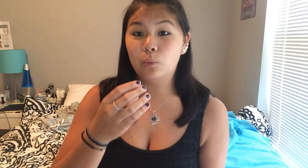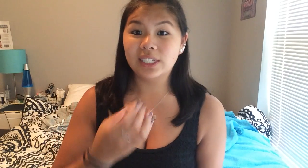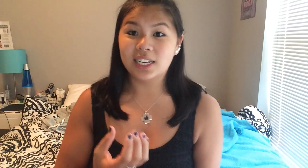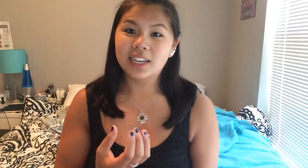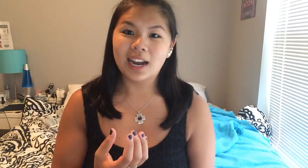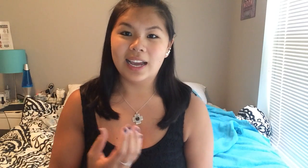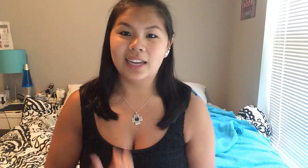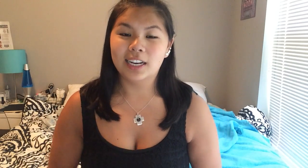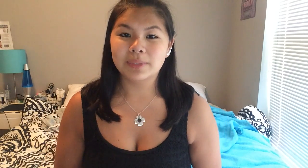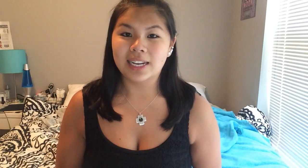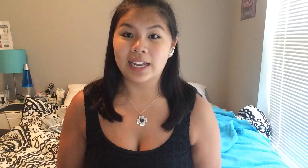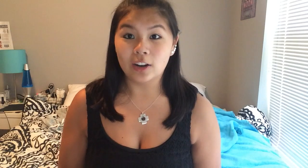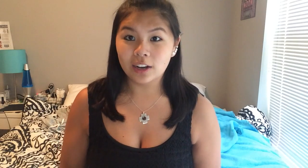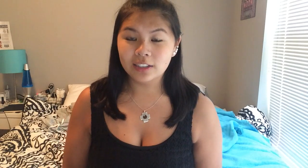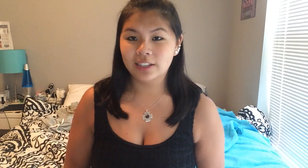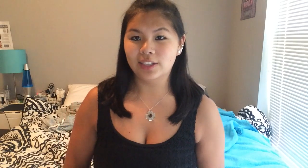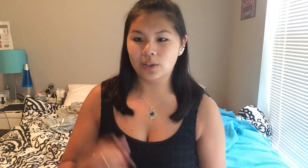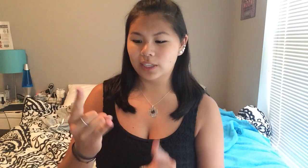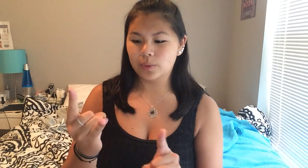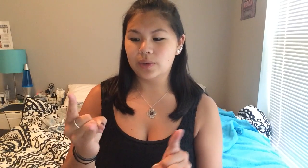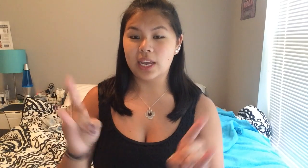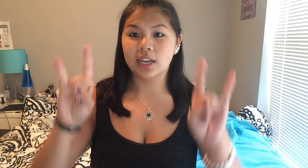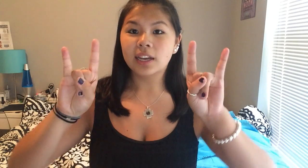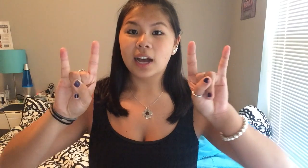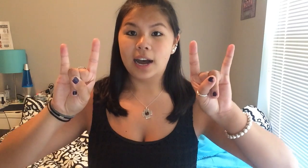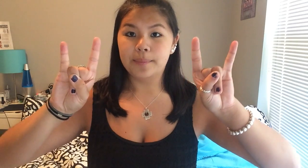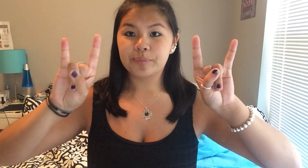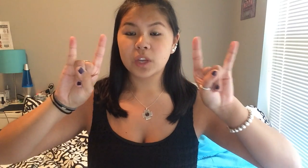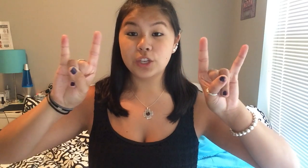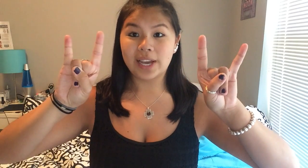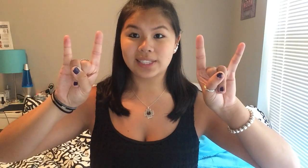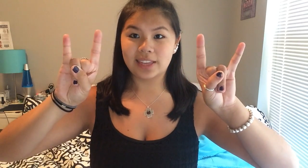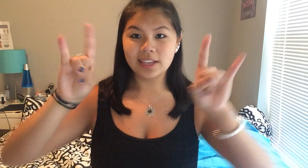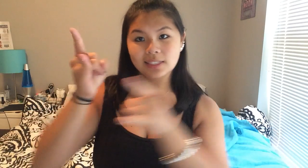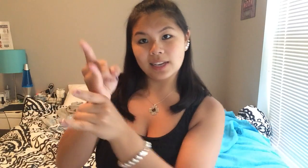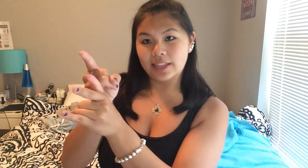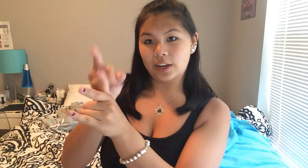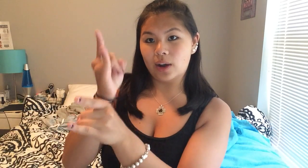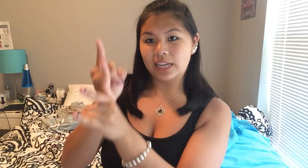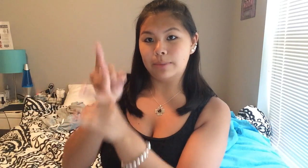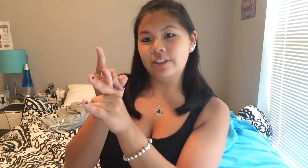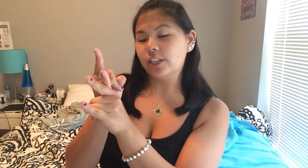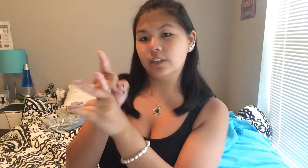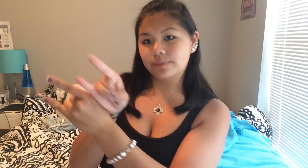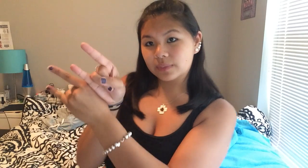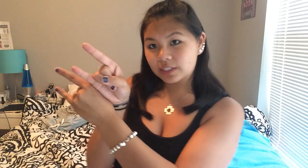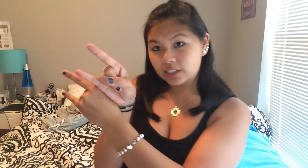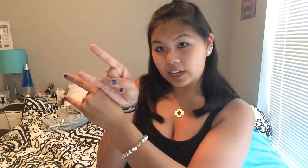Whiskey neat, I ended up signing alcohol, and so that's where you take two hands like this, and they go on top of each other, kind of